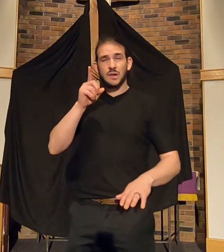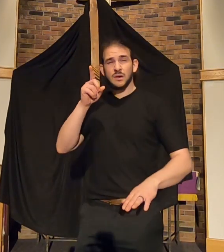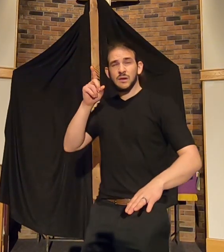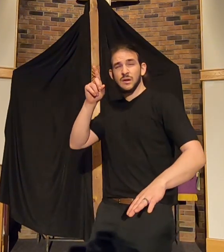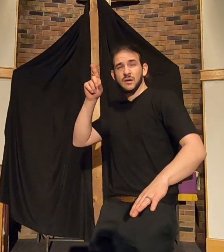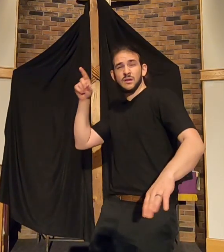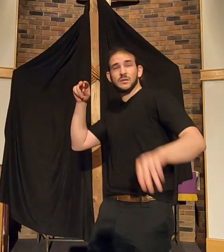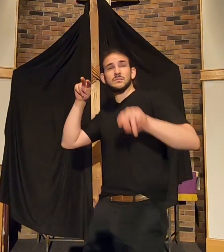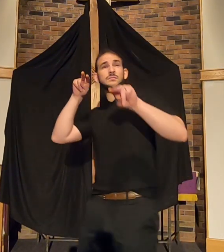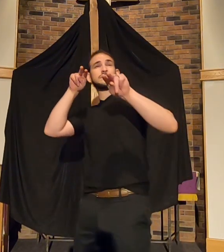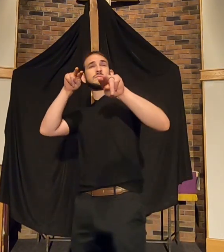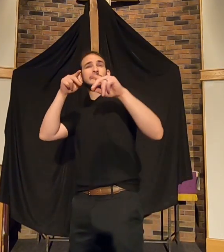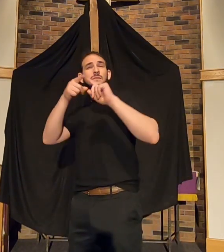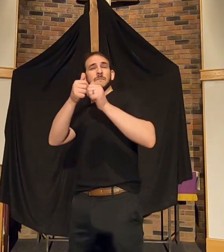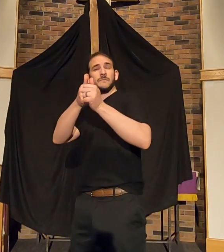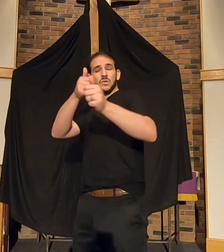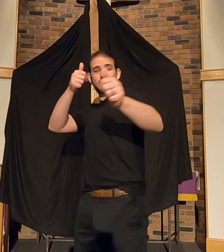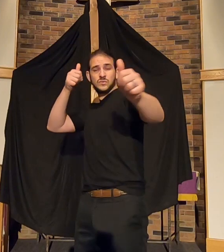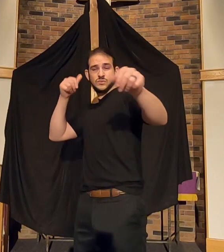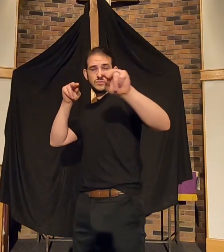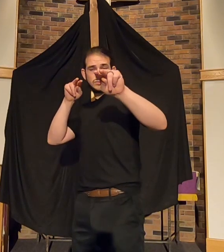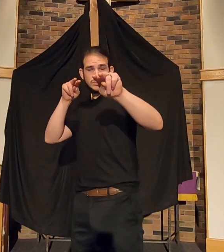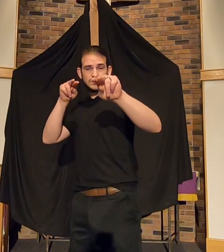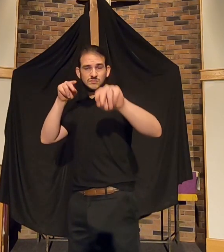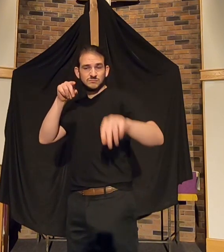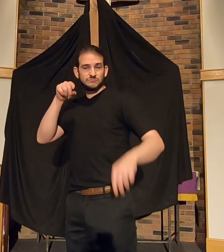Some women were looking on from a distance.